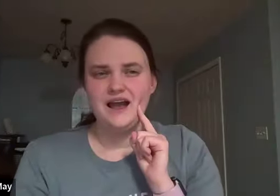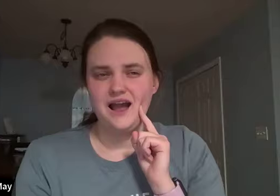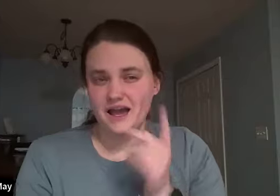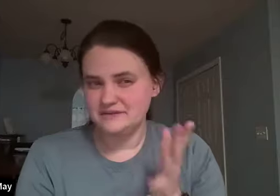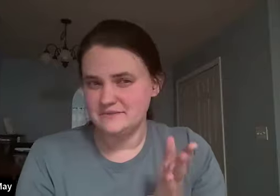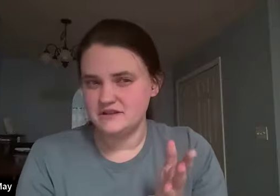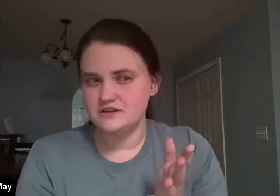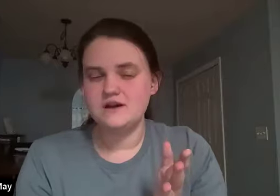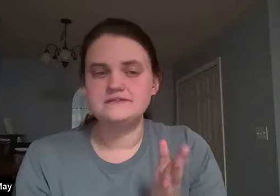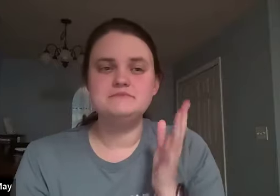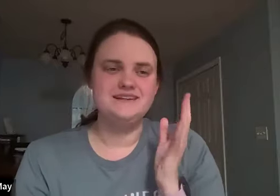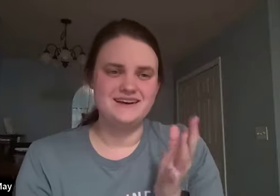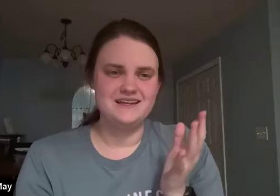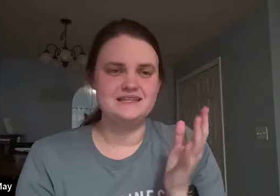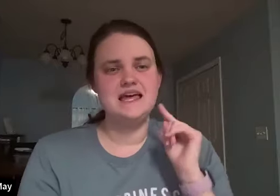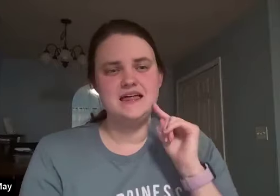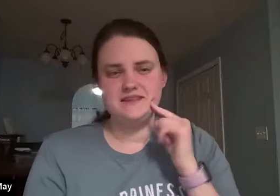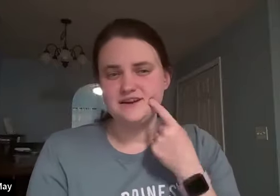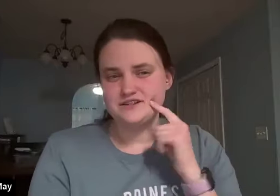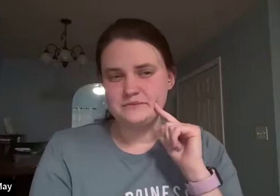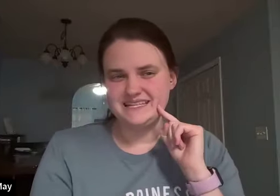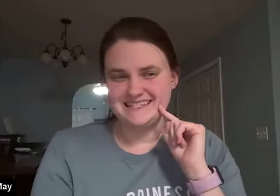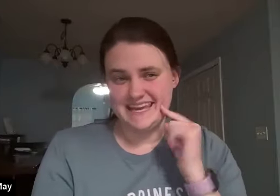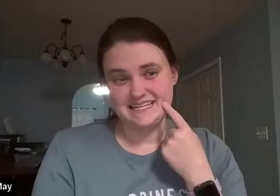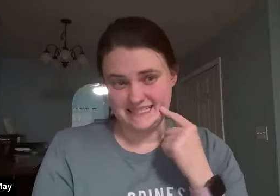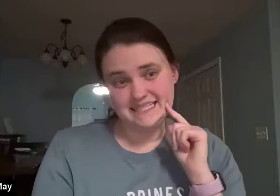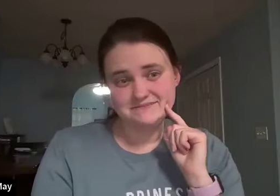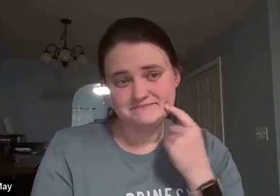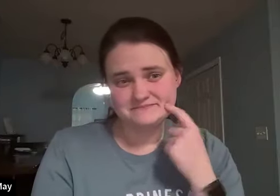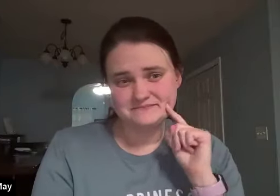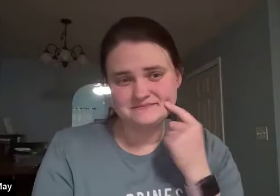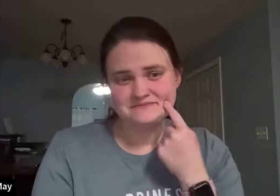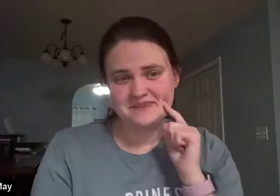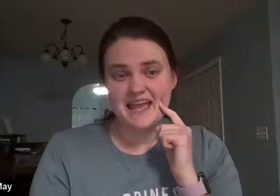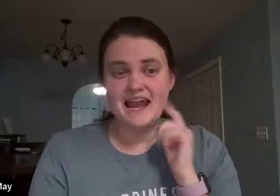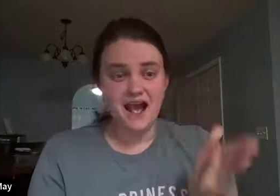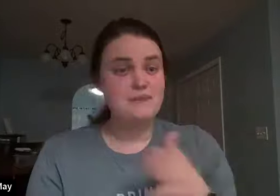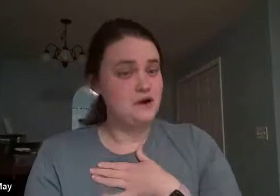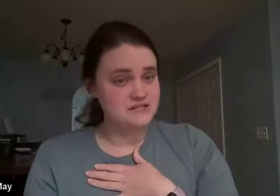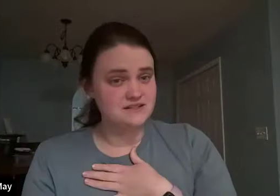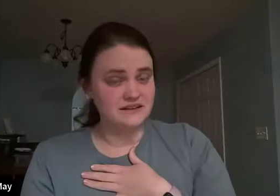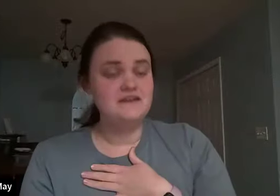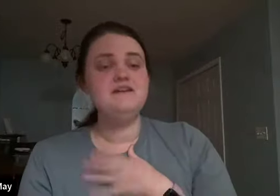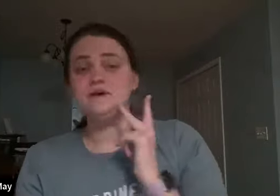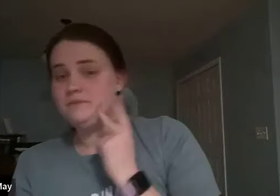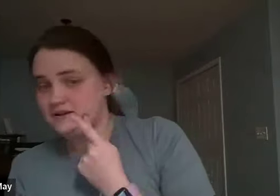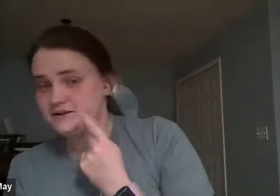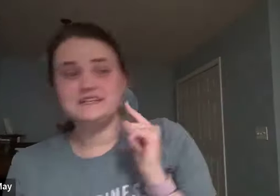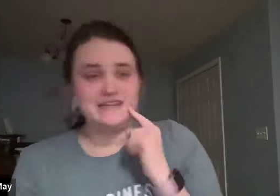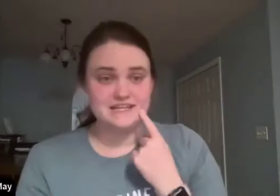I don't typically use often because this also means candy. And I personally feel pickles and candies